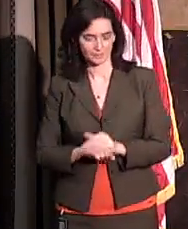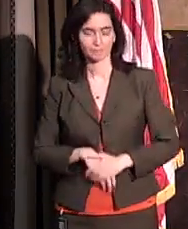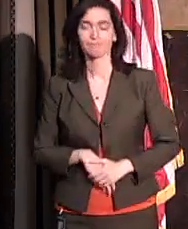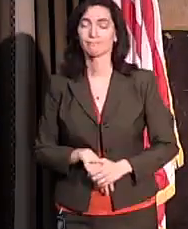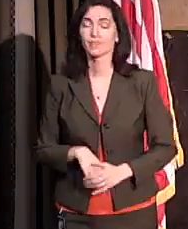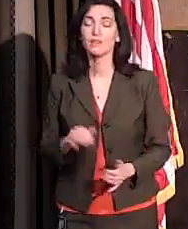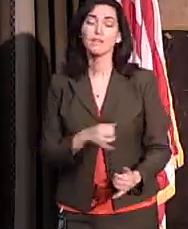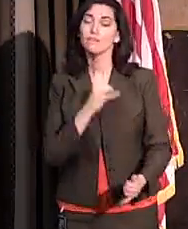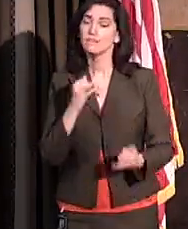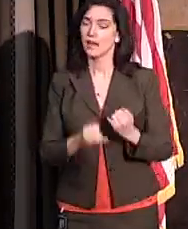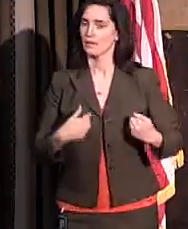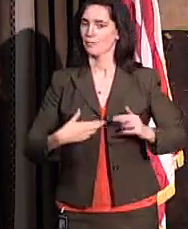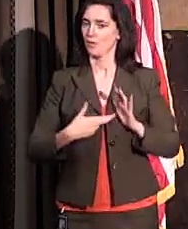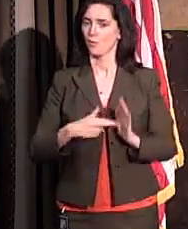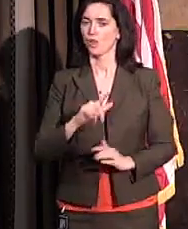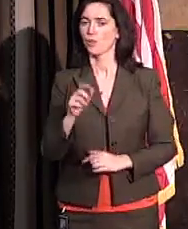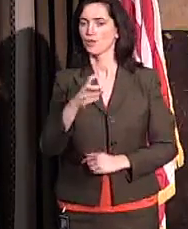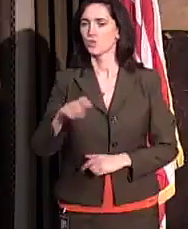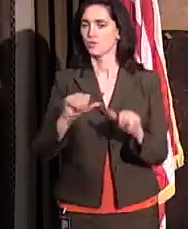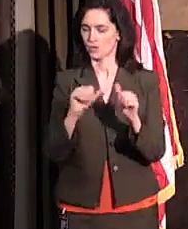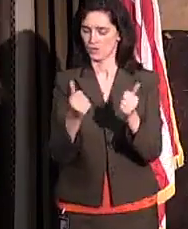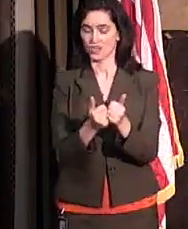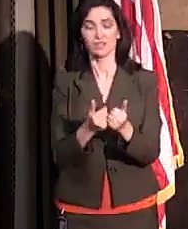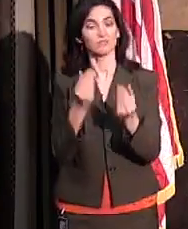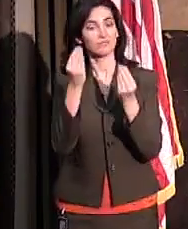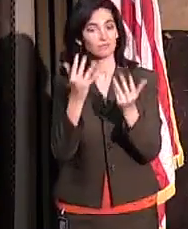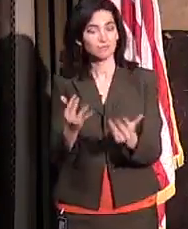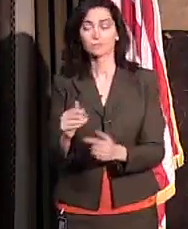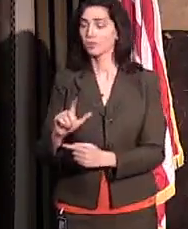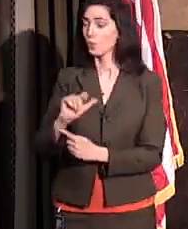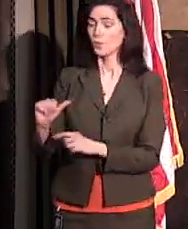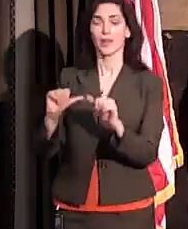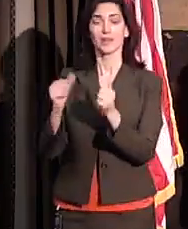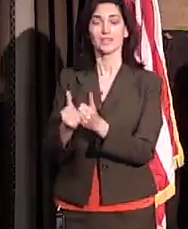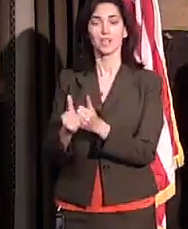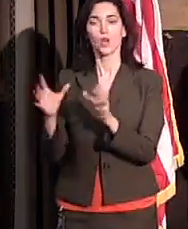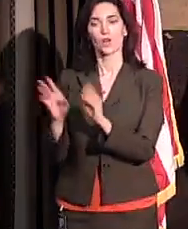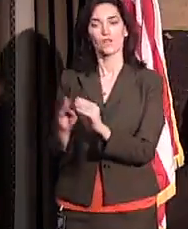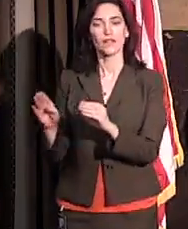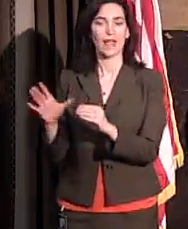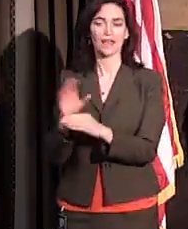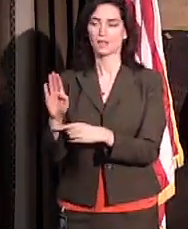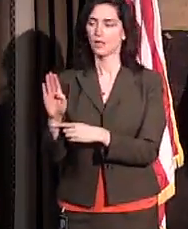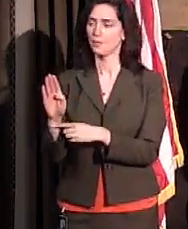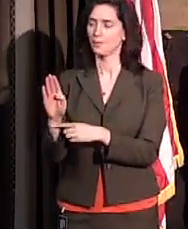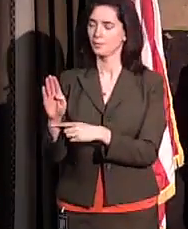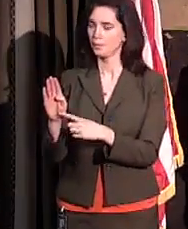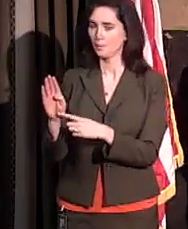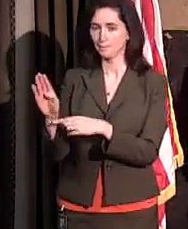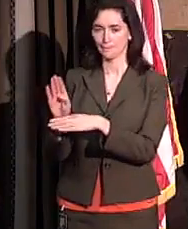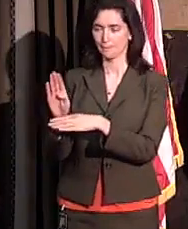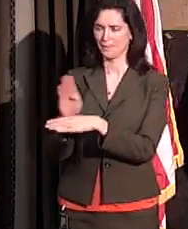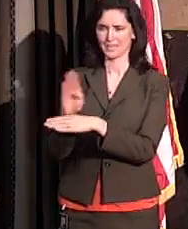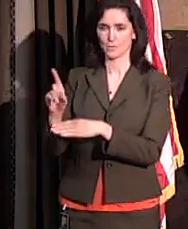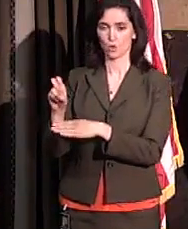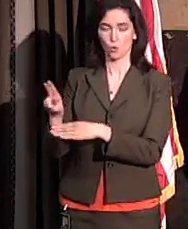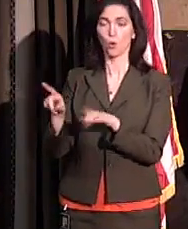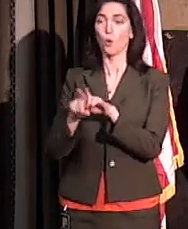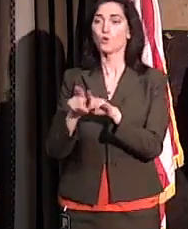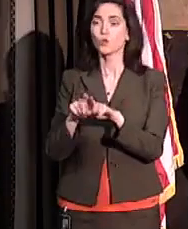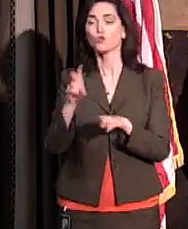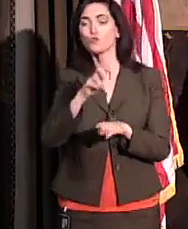Louisiana Travel Association, the Louisiana Association of Convention and Visitors Bureaus, and the entire statewide travel